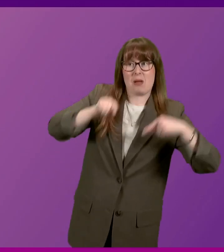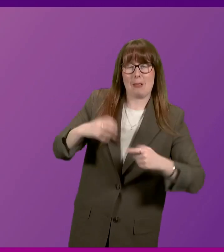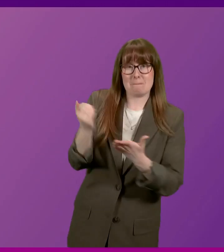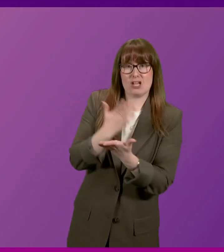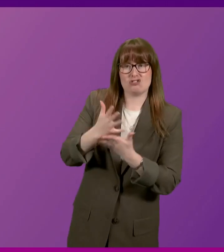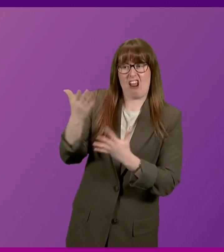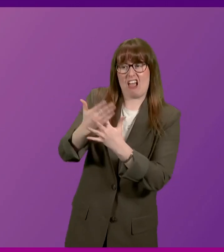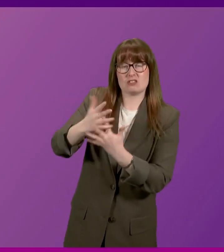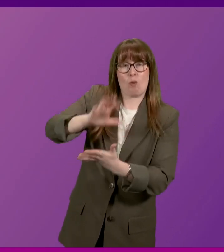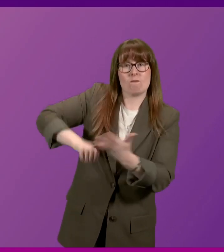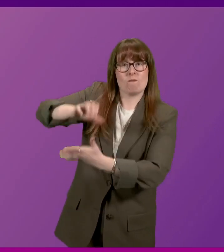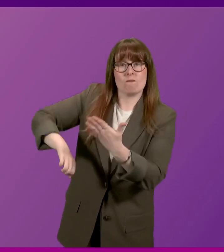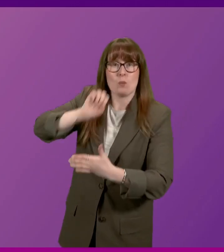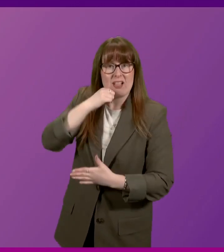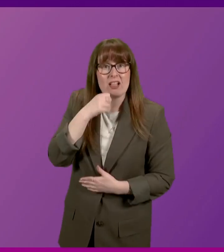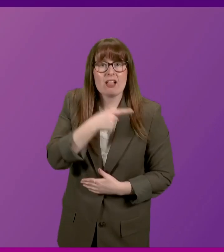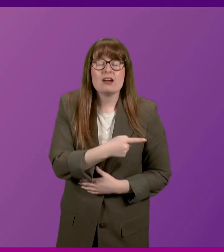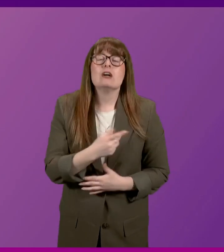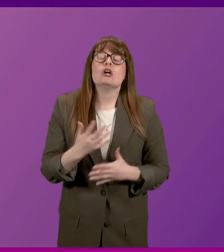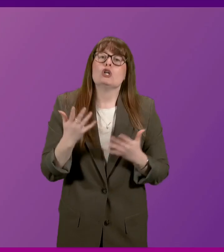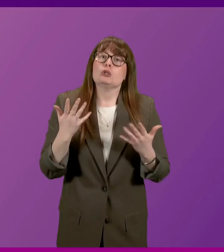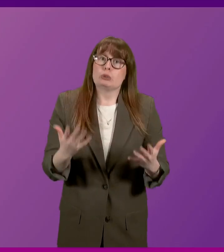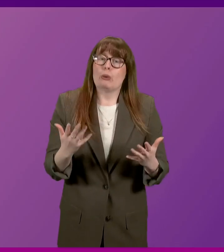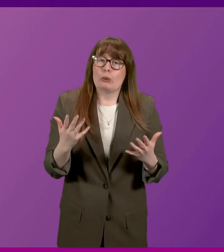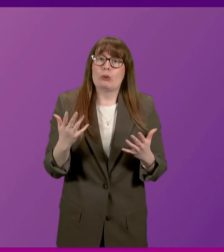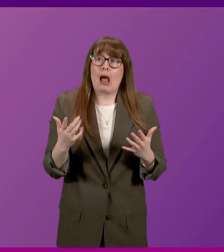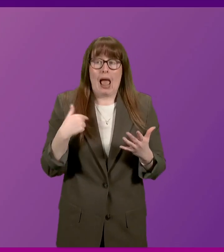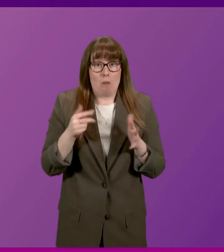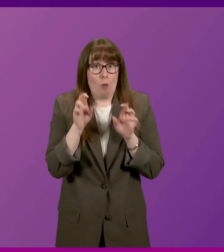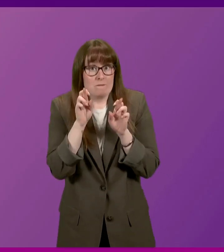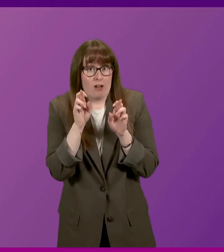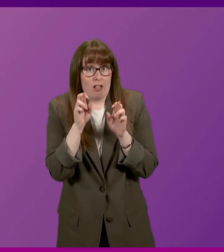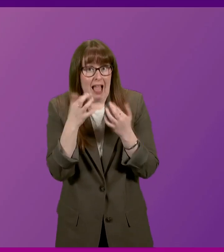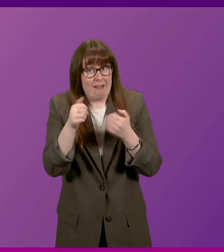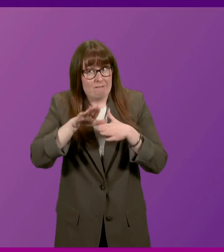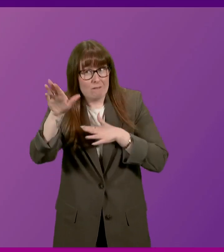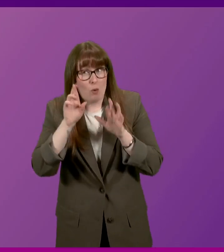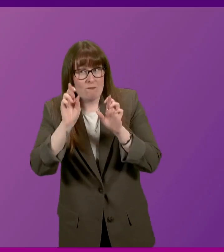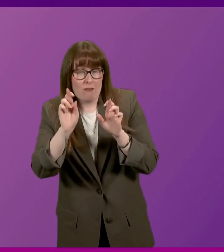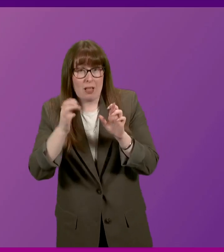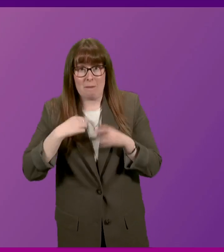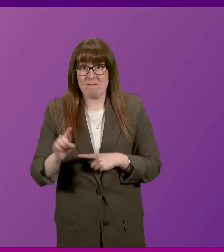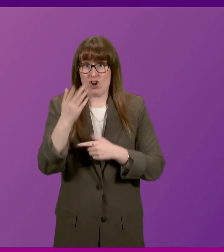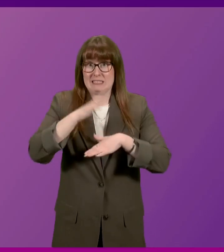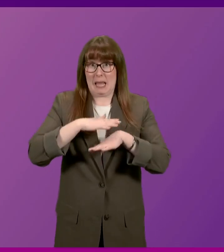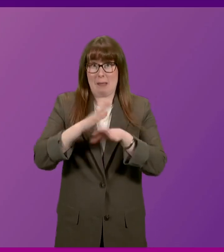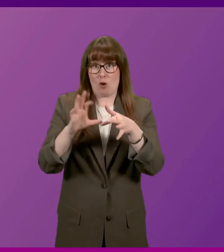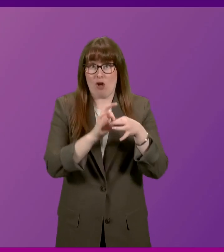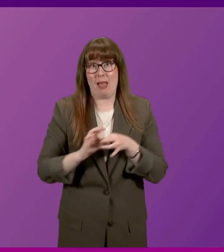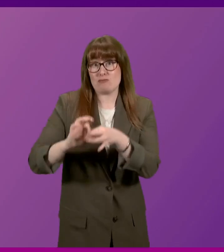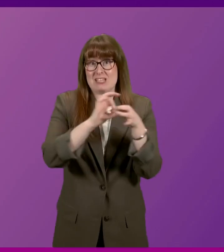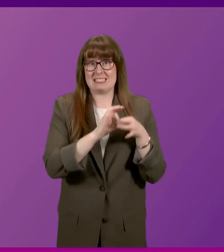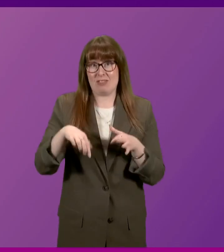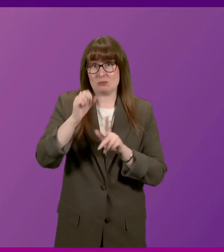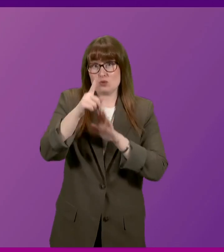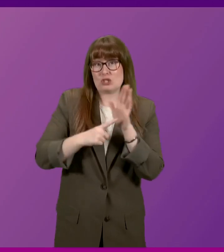that help. So, you know, I'm hopeful. This is my first time collaborating, and you